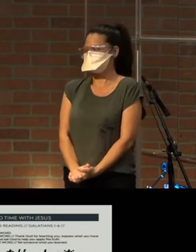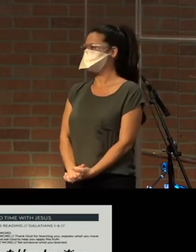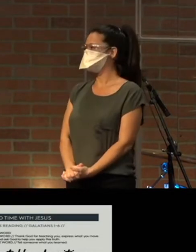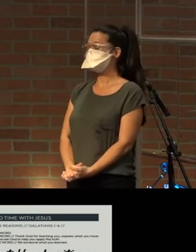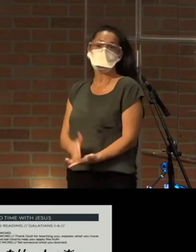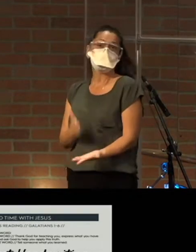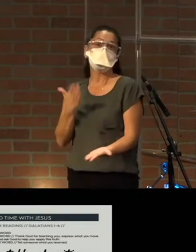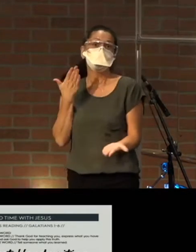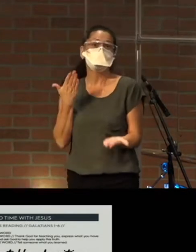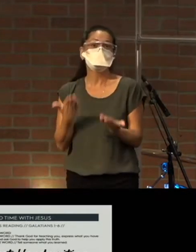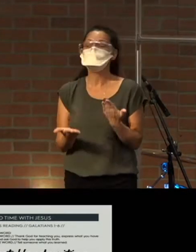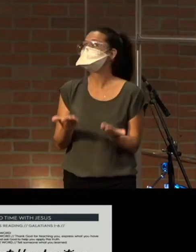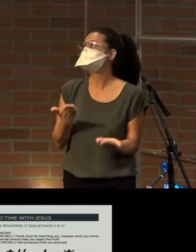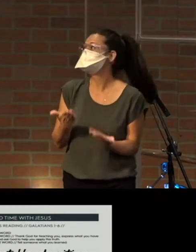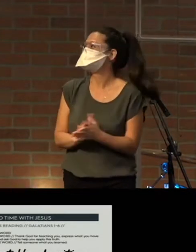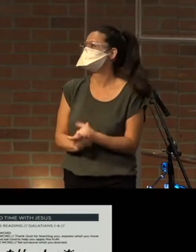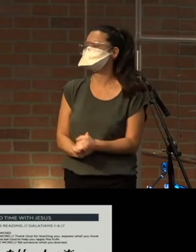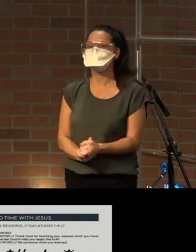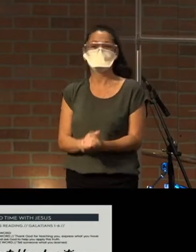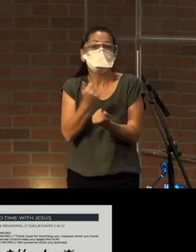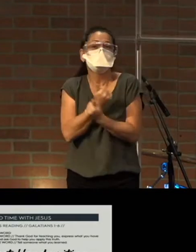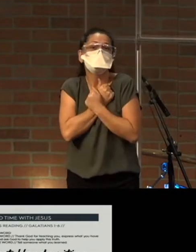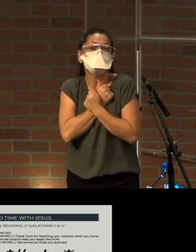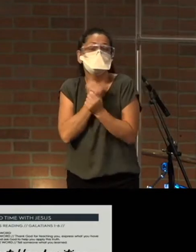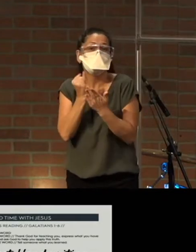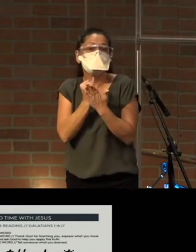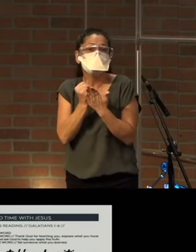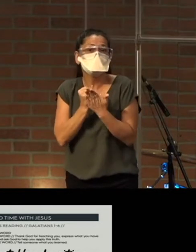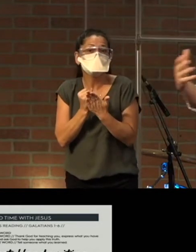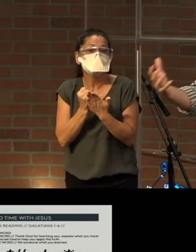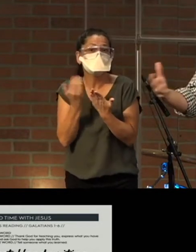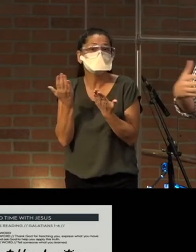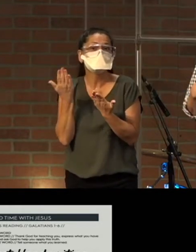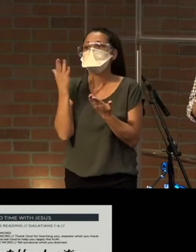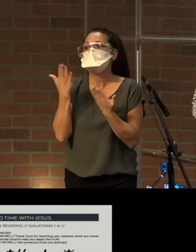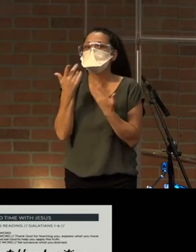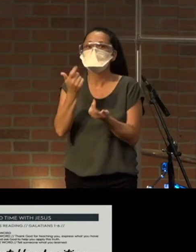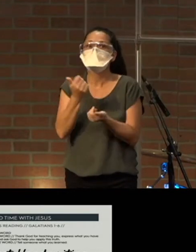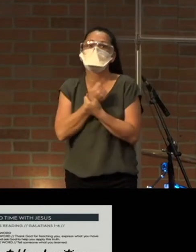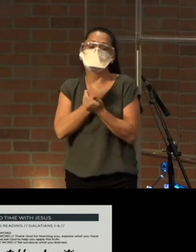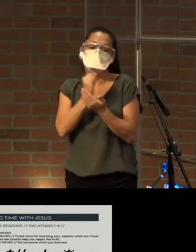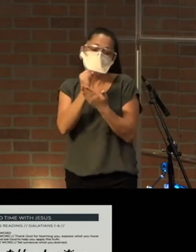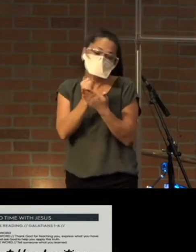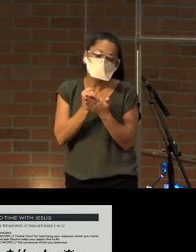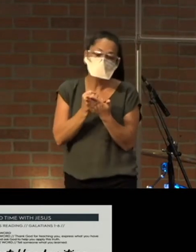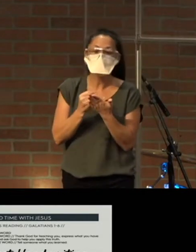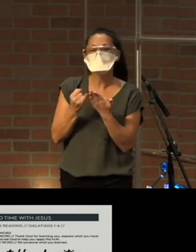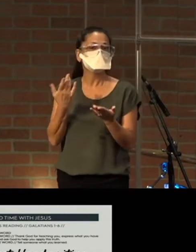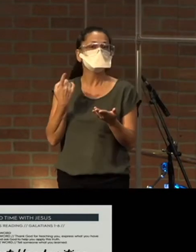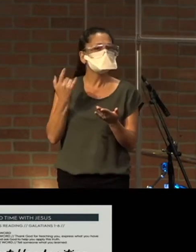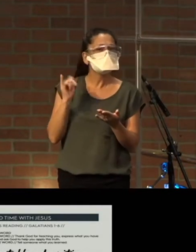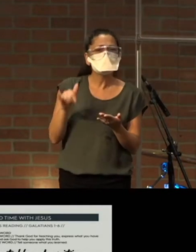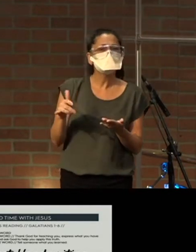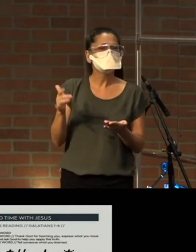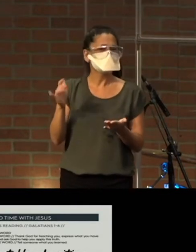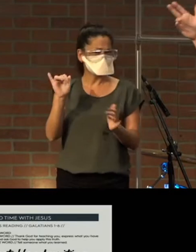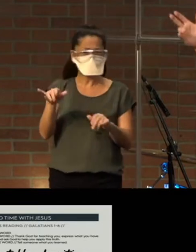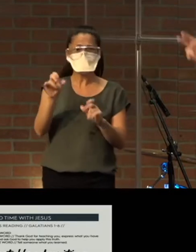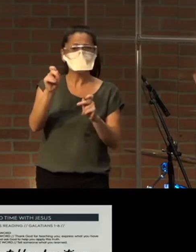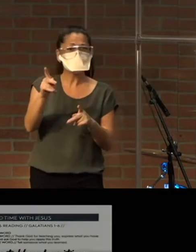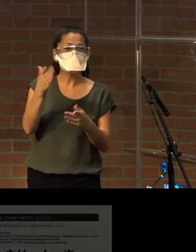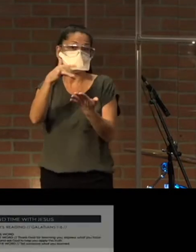And maybe you love art. And maybe you love doodling and drawing, and that's okay. And your study notes might